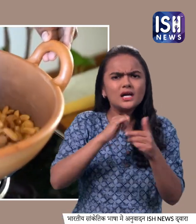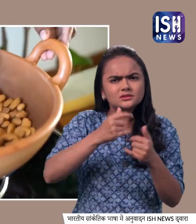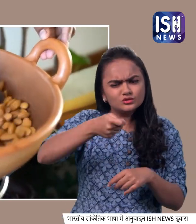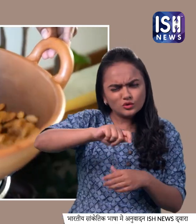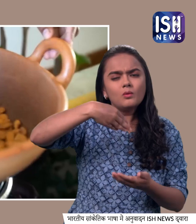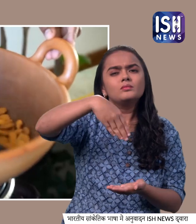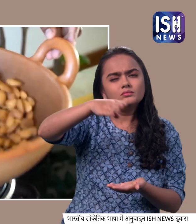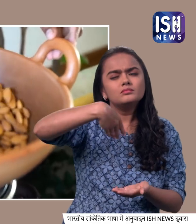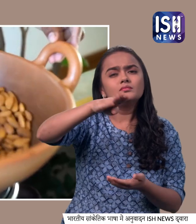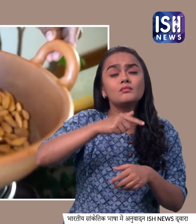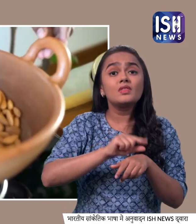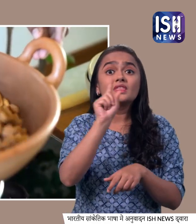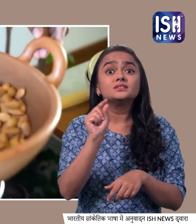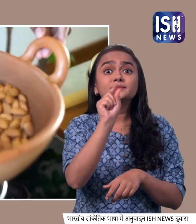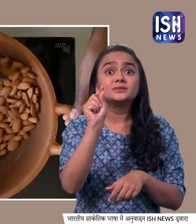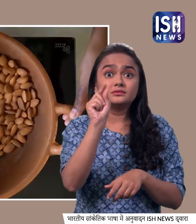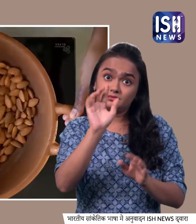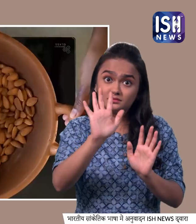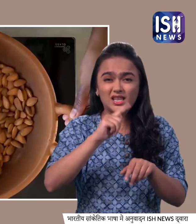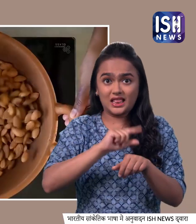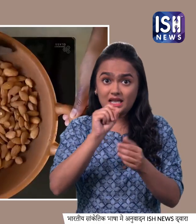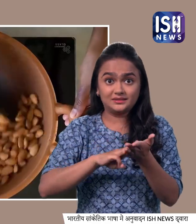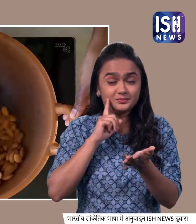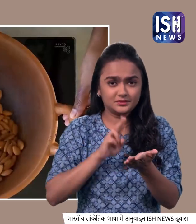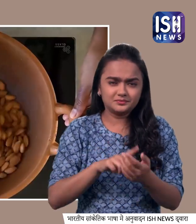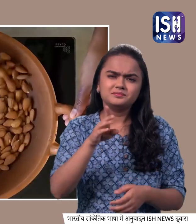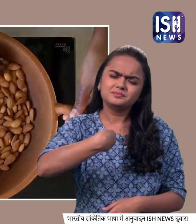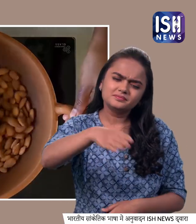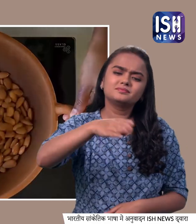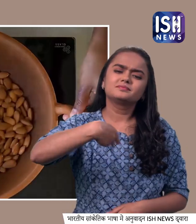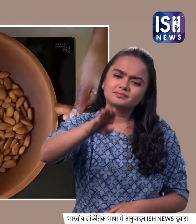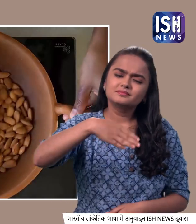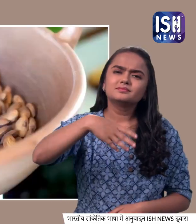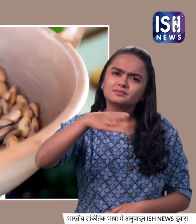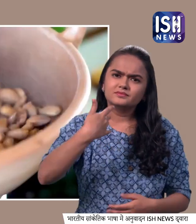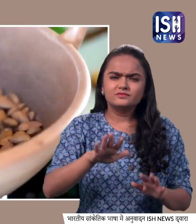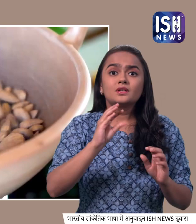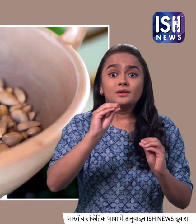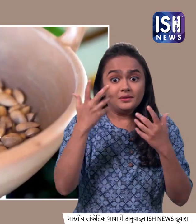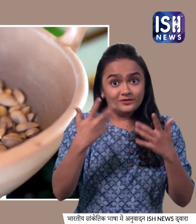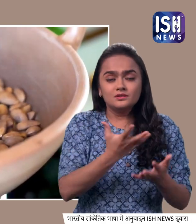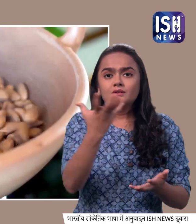take 10 minutes to roast it. After roast it, will be little cold.